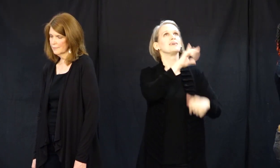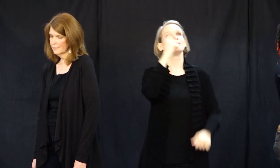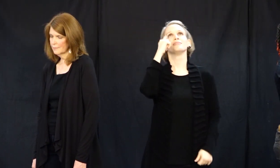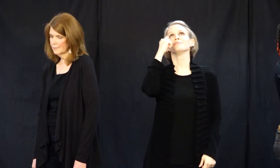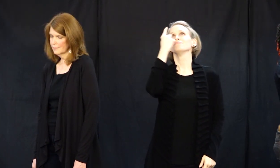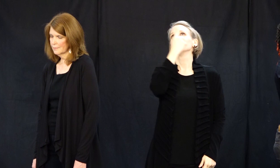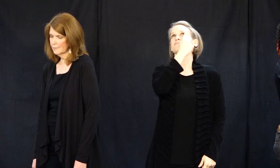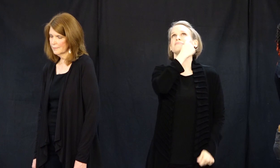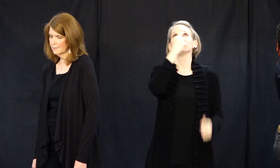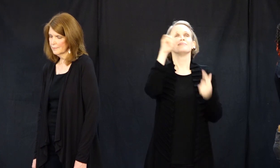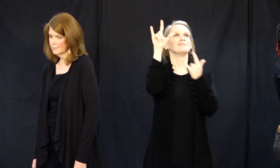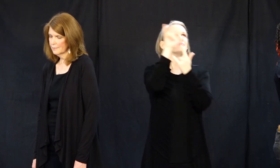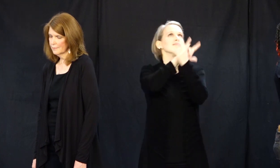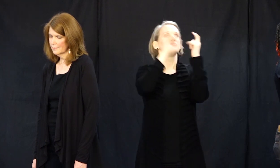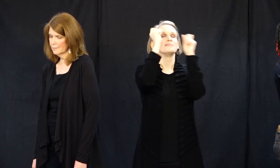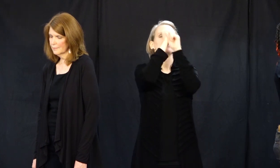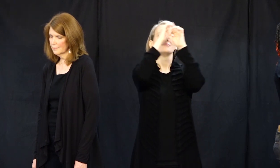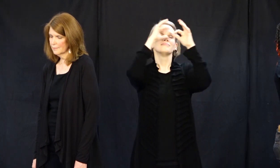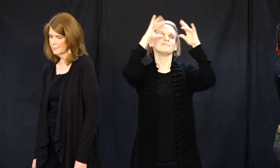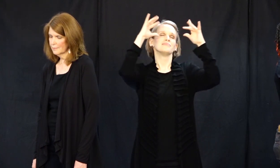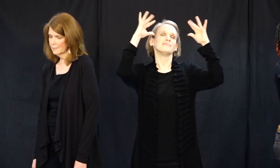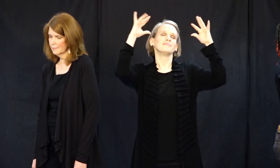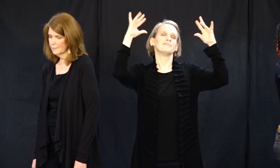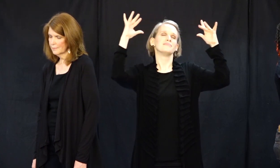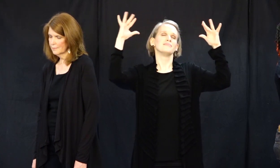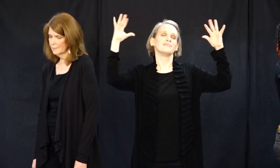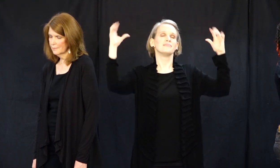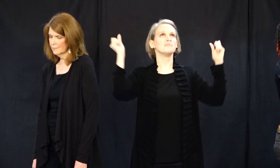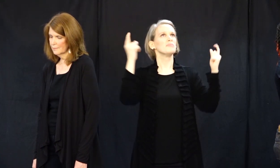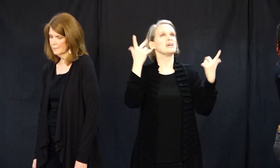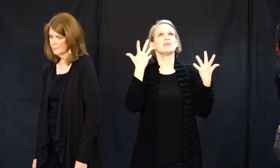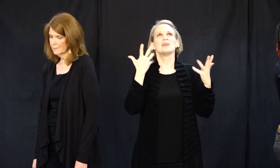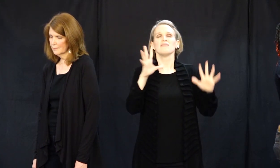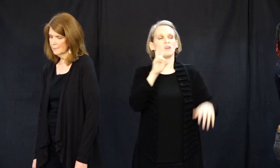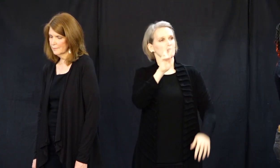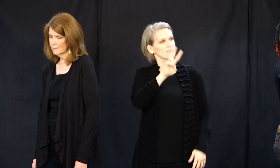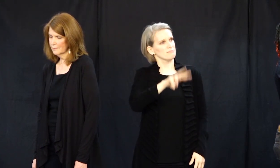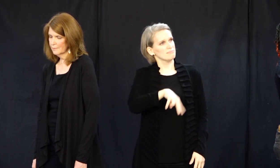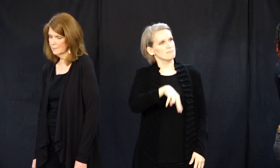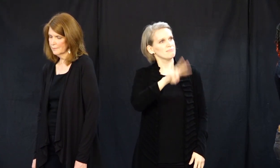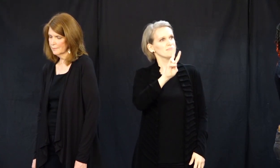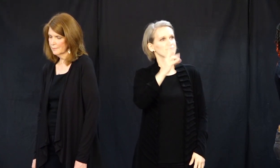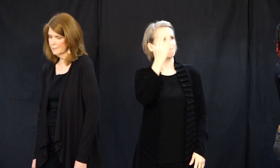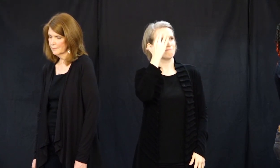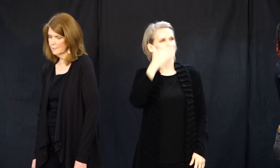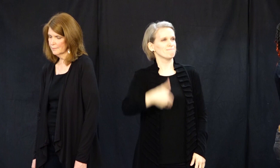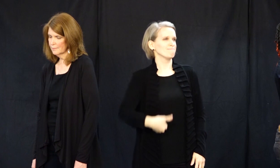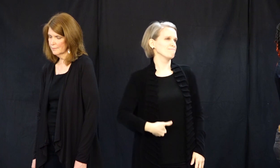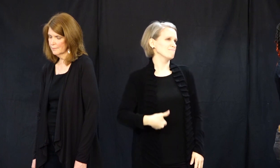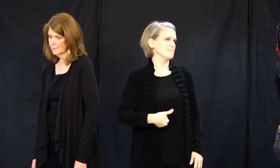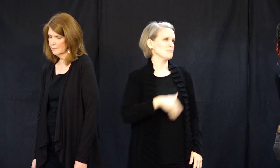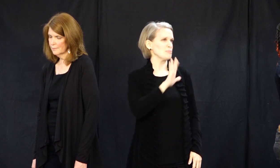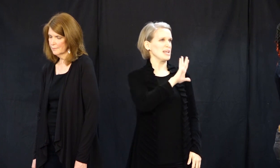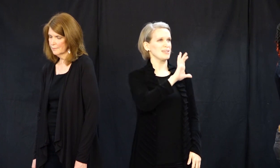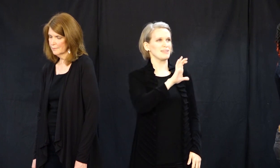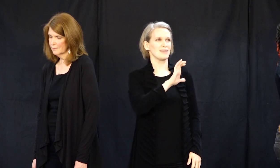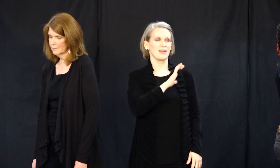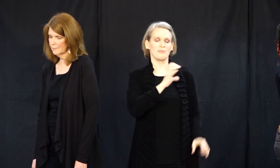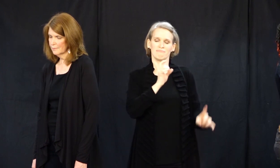I romanticize what might have been if I hadn't sized him up so quickly.